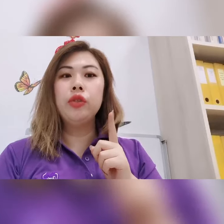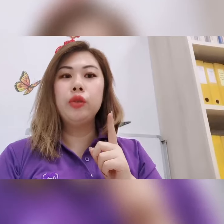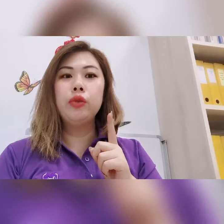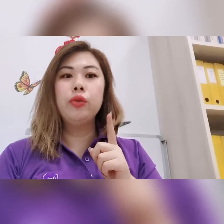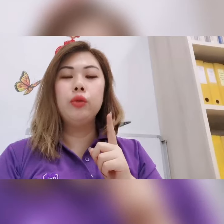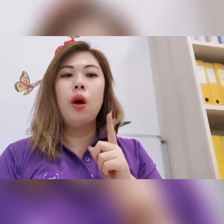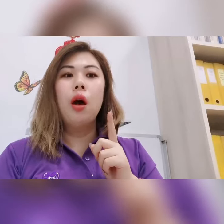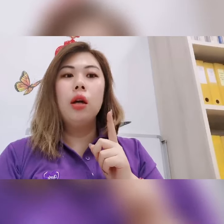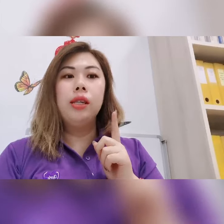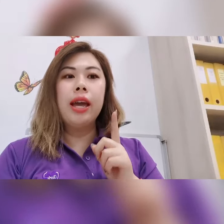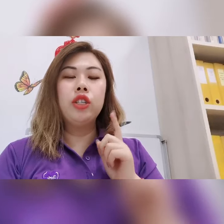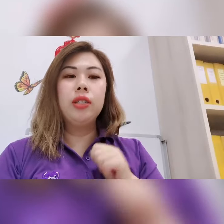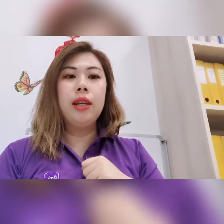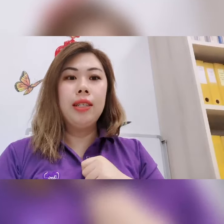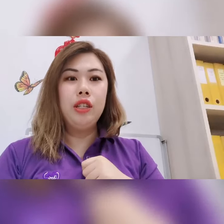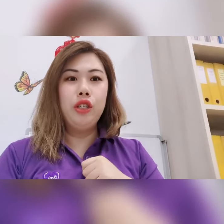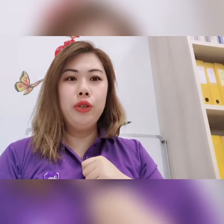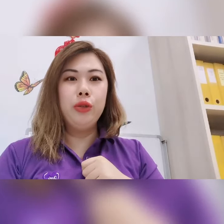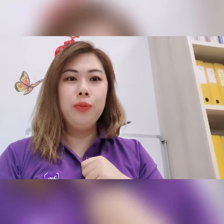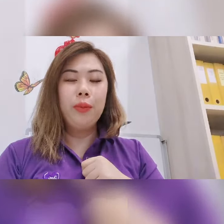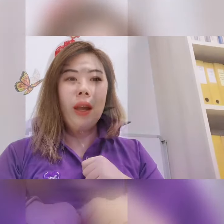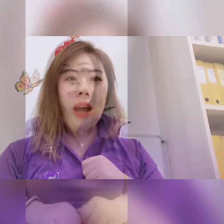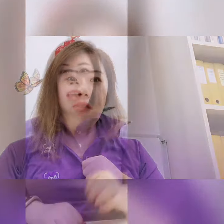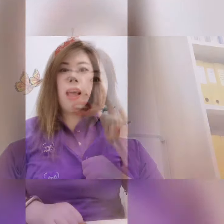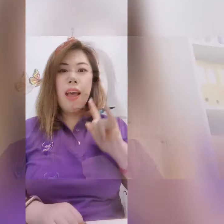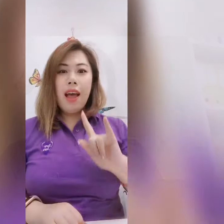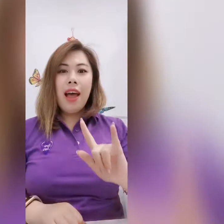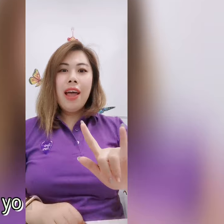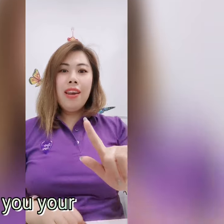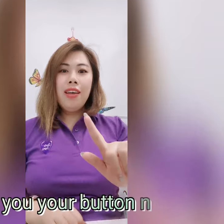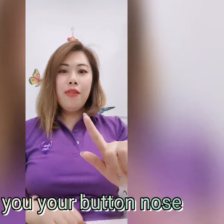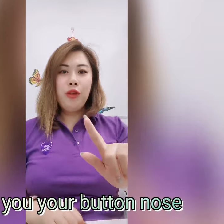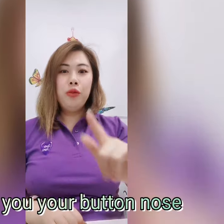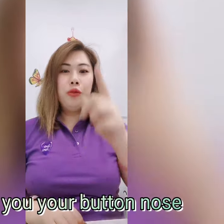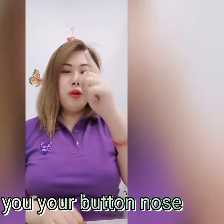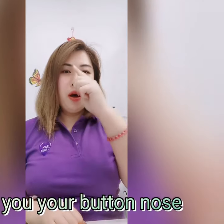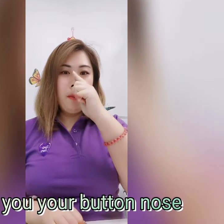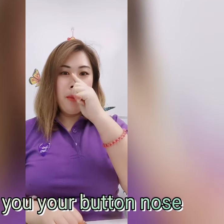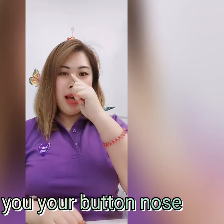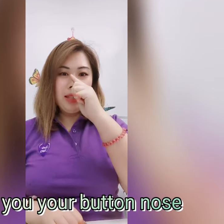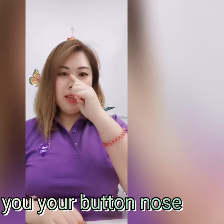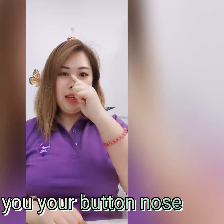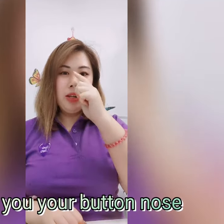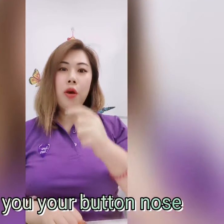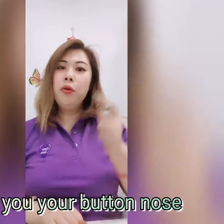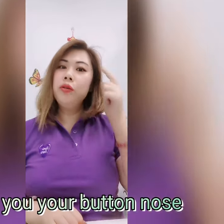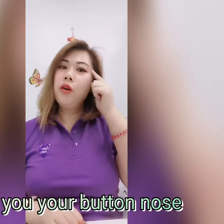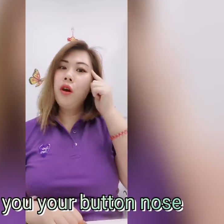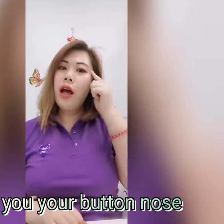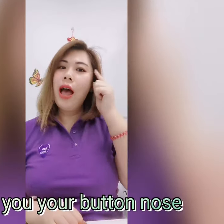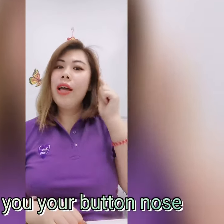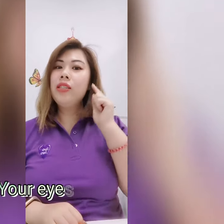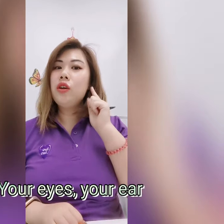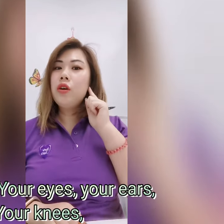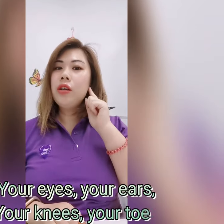to the actions that I teach you. Are you ready? I love you, your button nose, your eyes, your